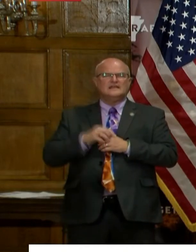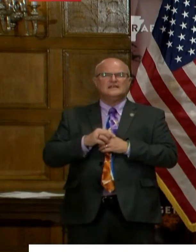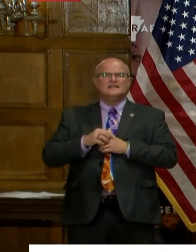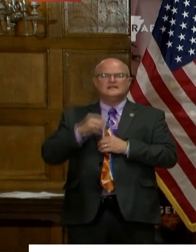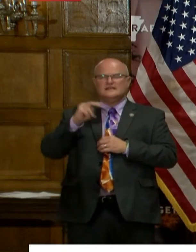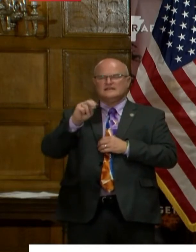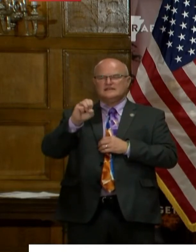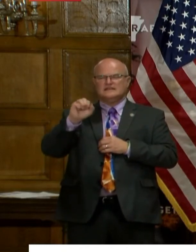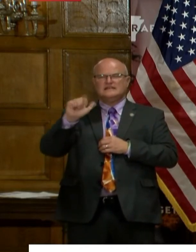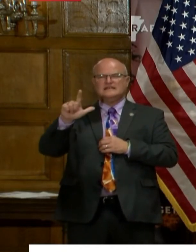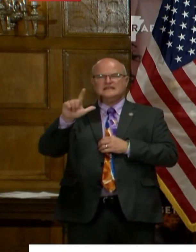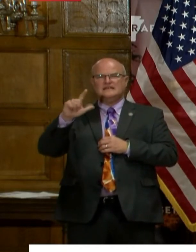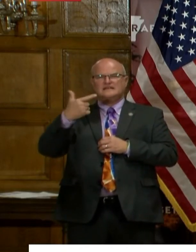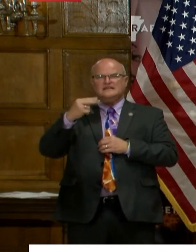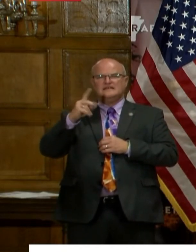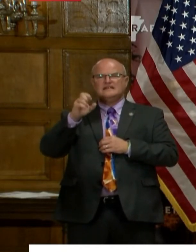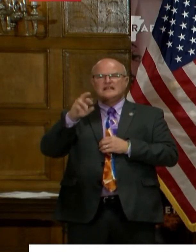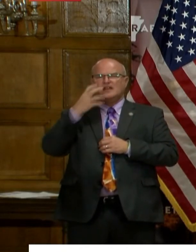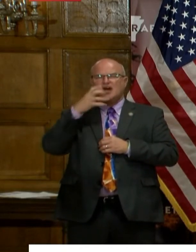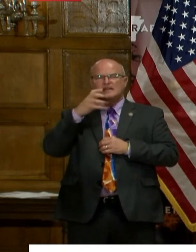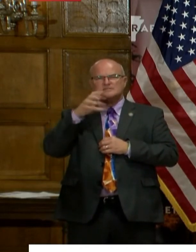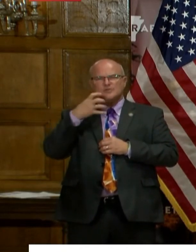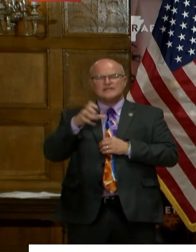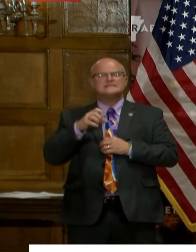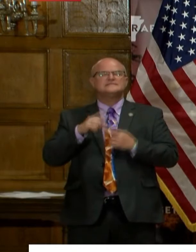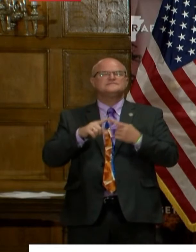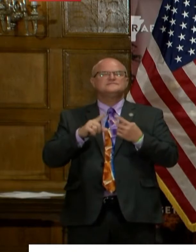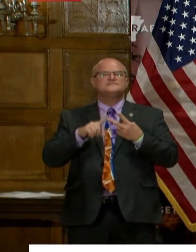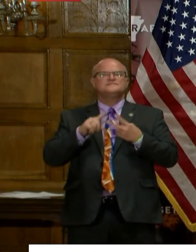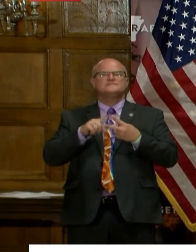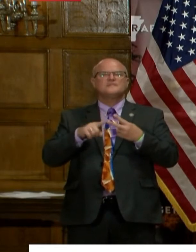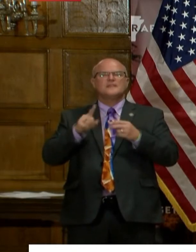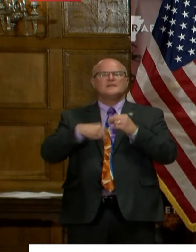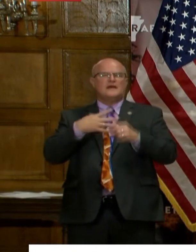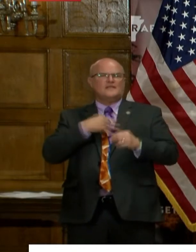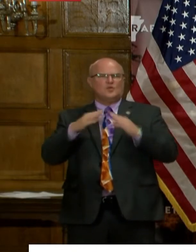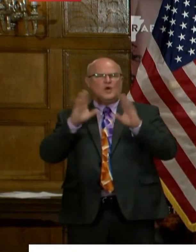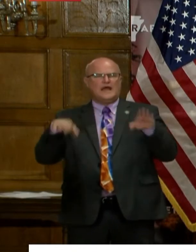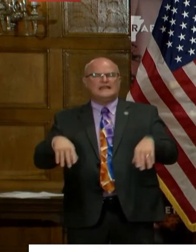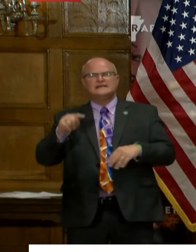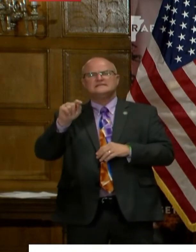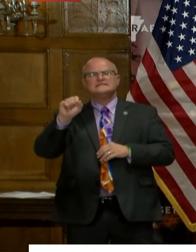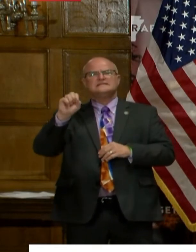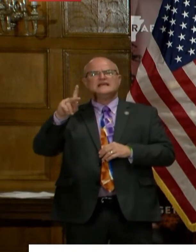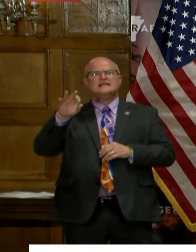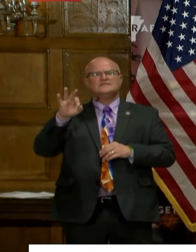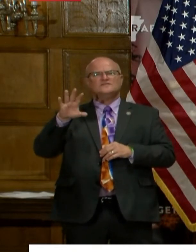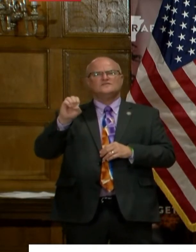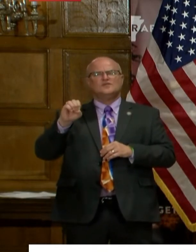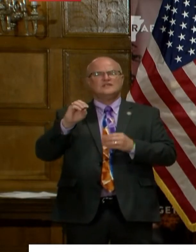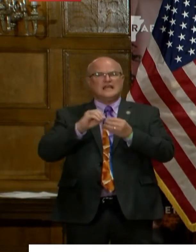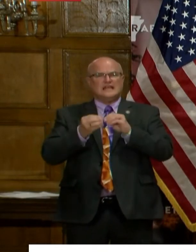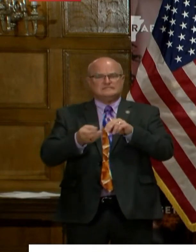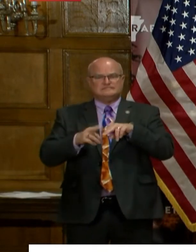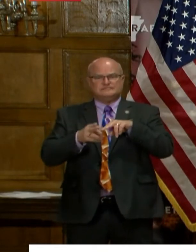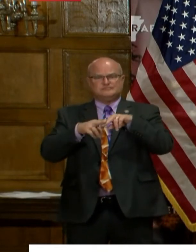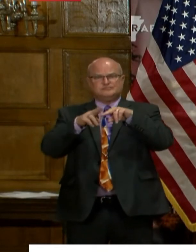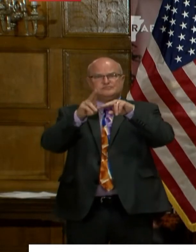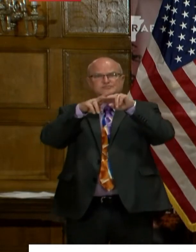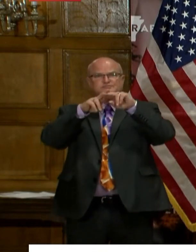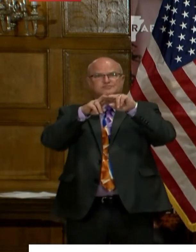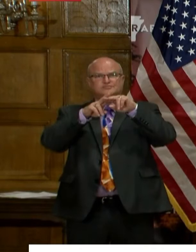afternoon. It's Neil Gladner at Hot Springs. Two questions, please. With regards to the White House task force, as the numbers are going up, are you